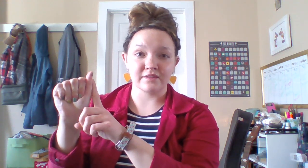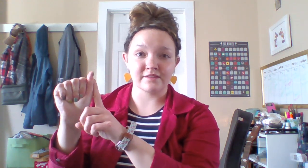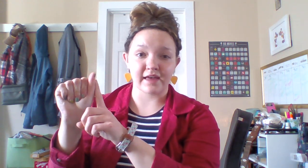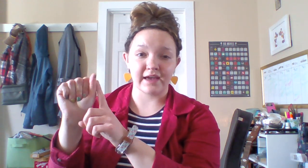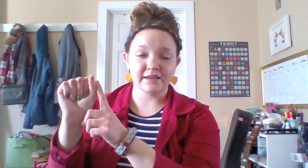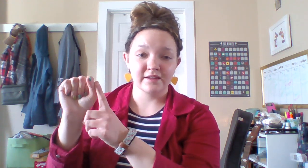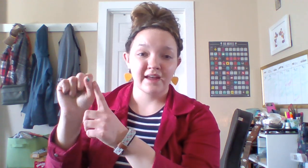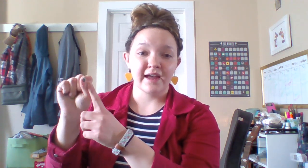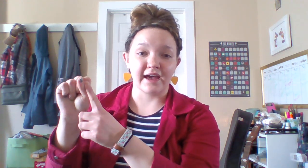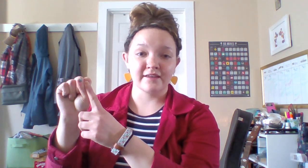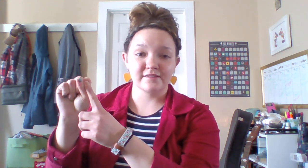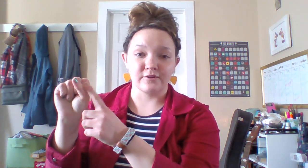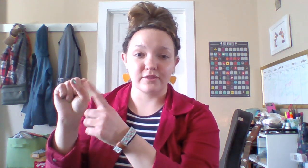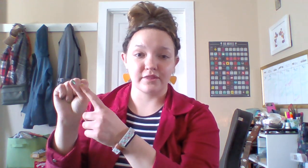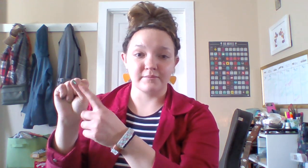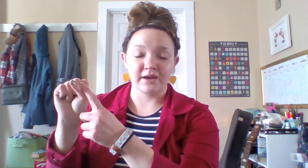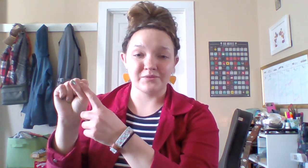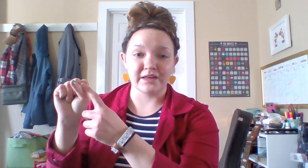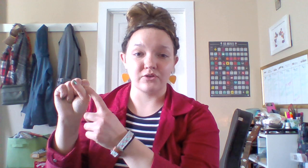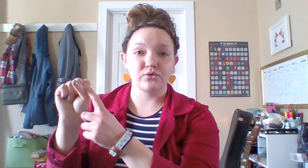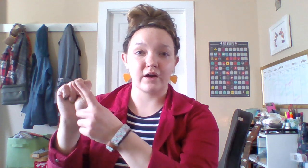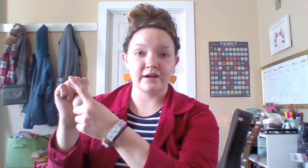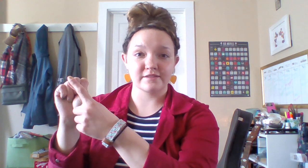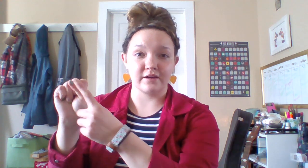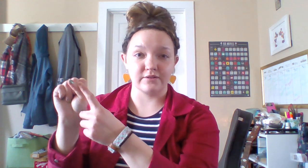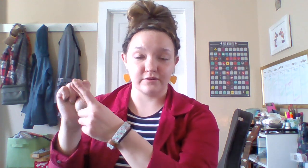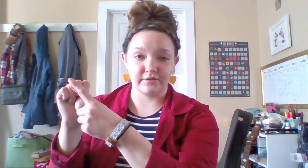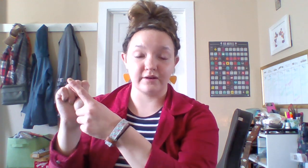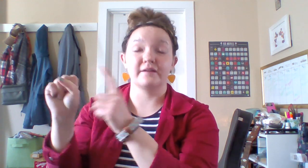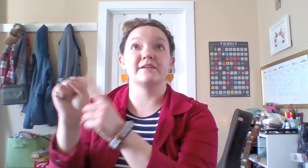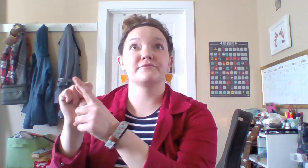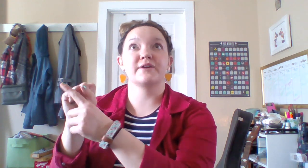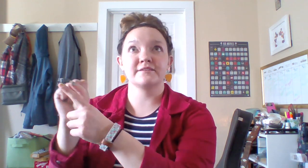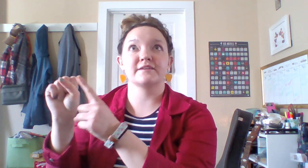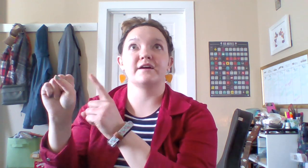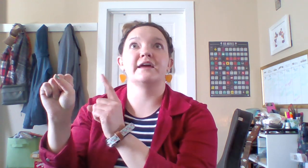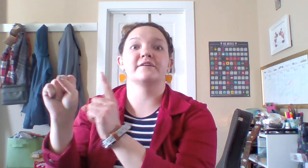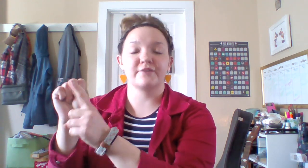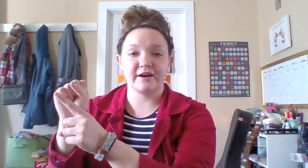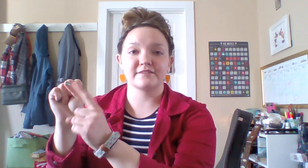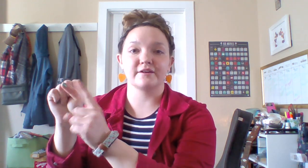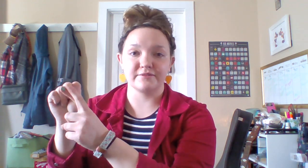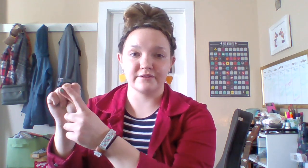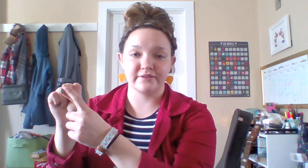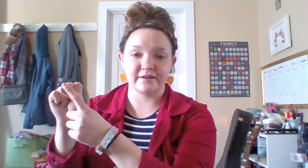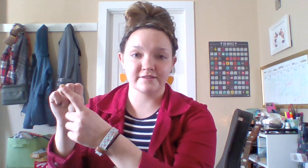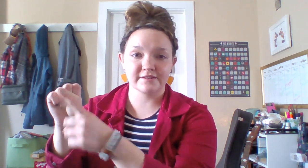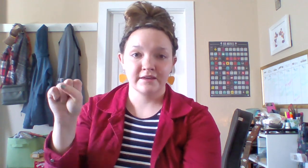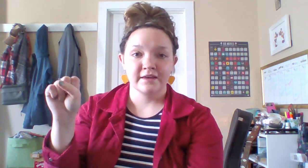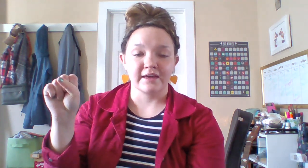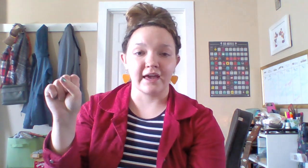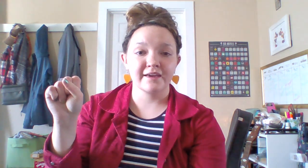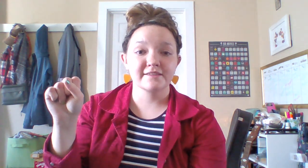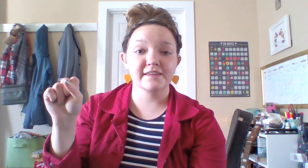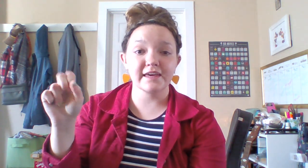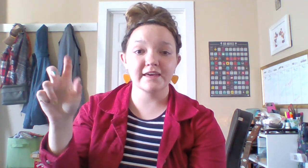the side. S, your thumb comes in front and across of your fingers. Okay,